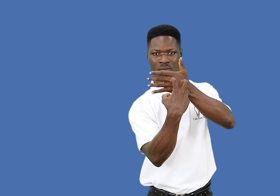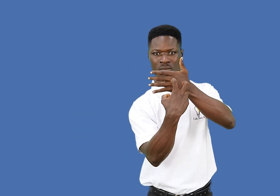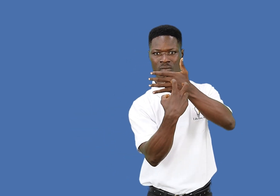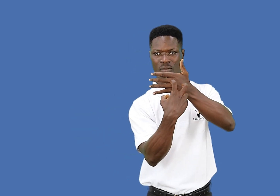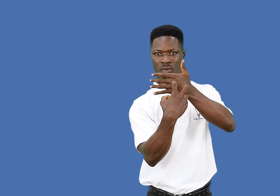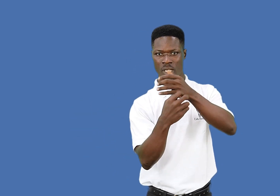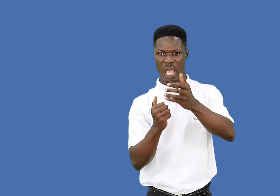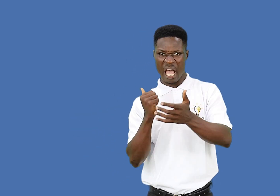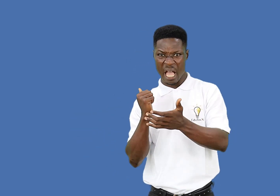This helps